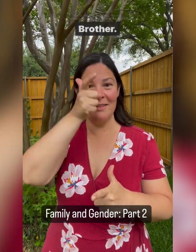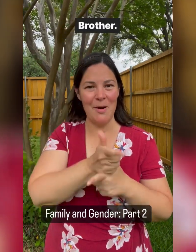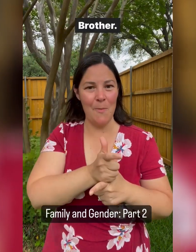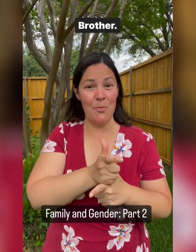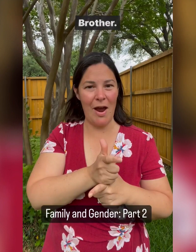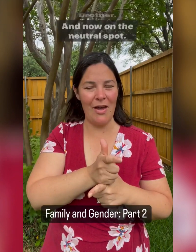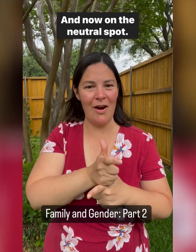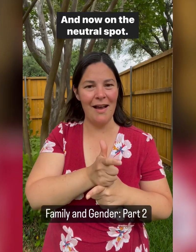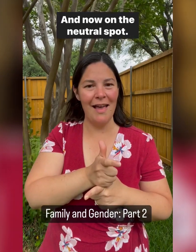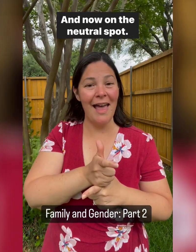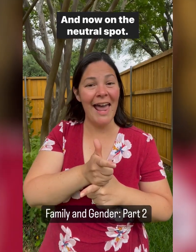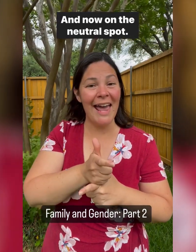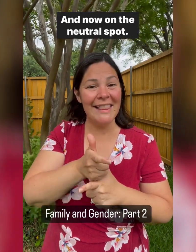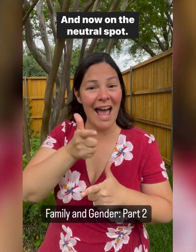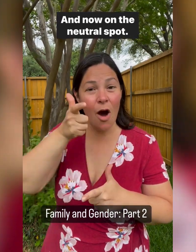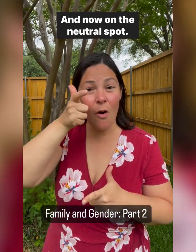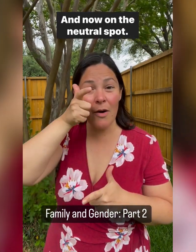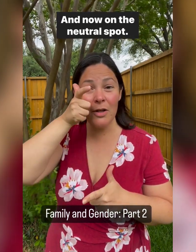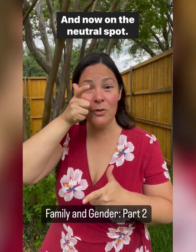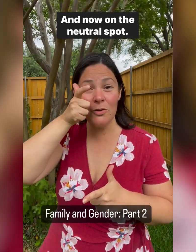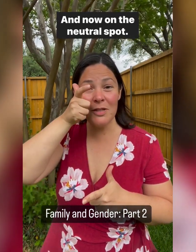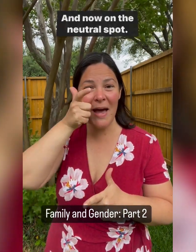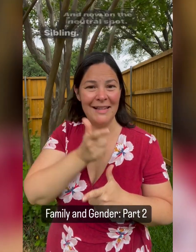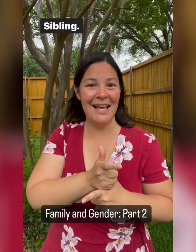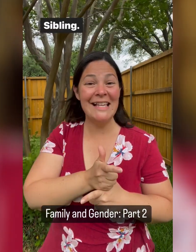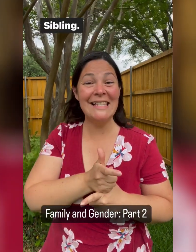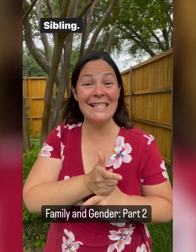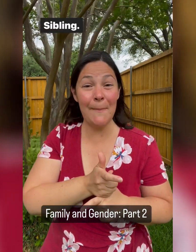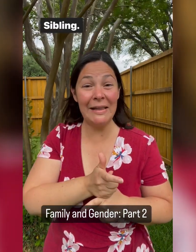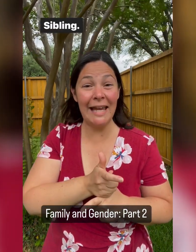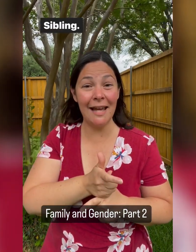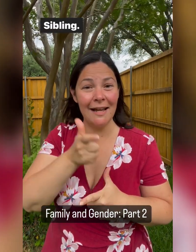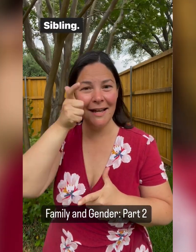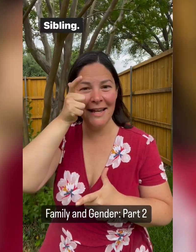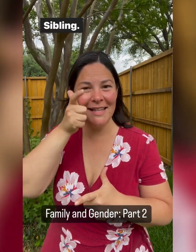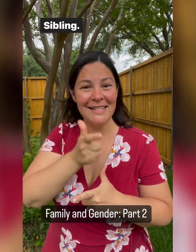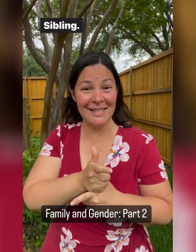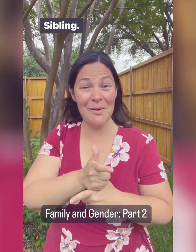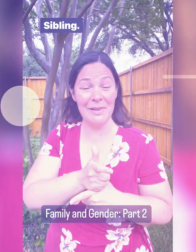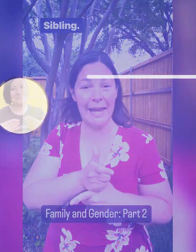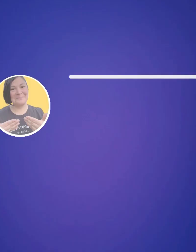brother. And now on the neutral spot, sibling. Sibling.